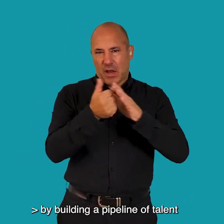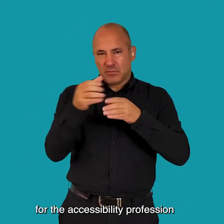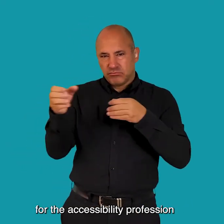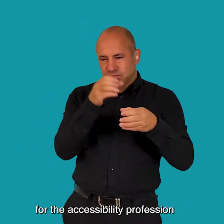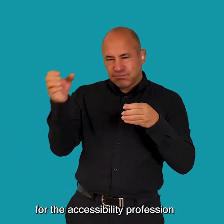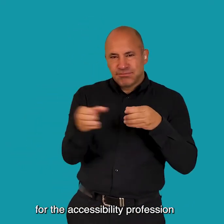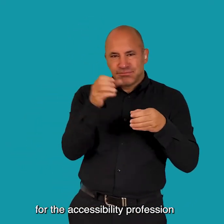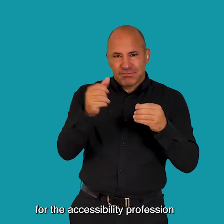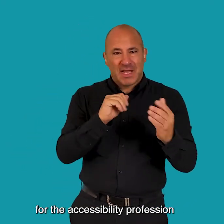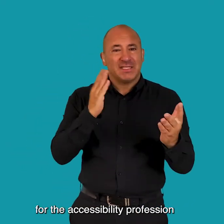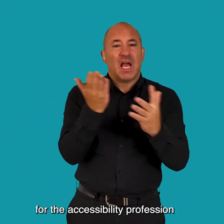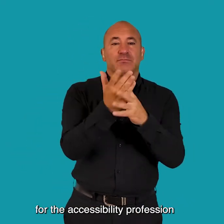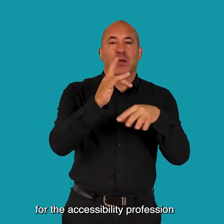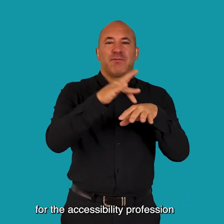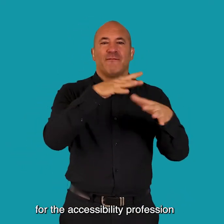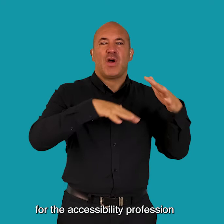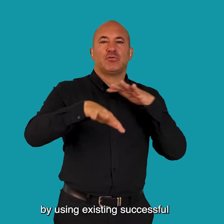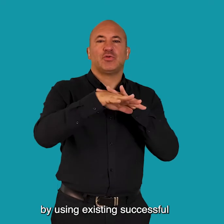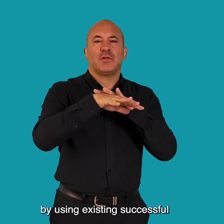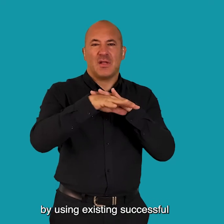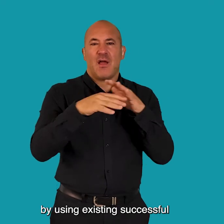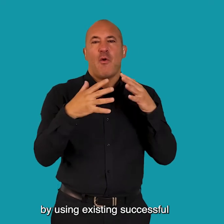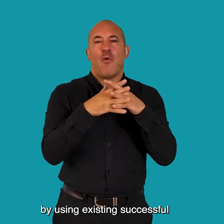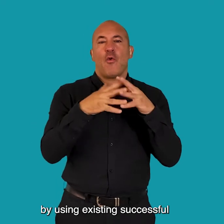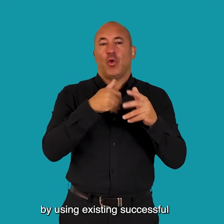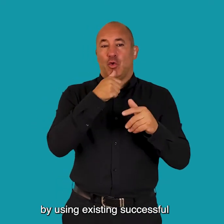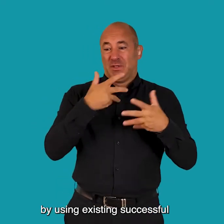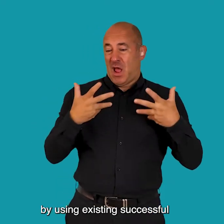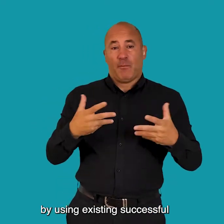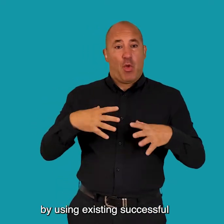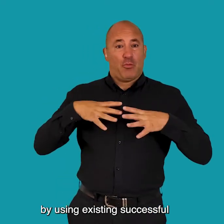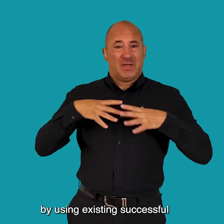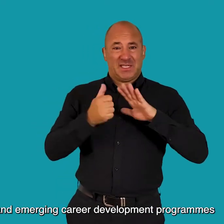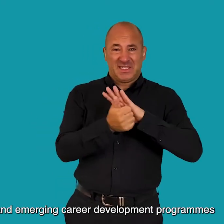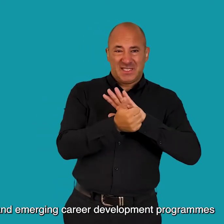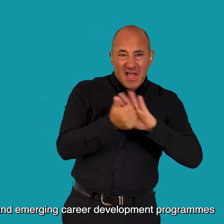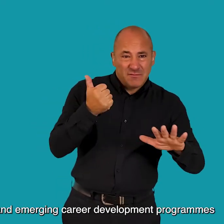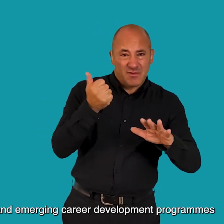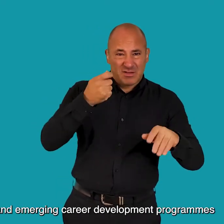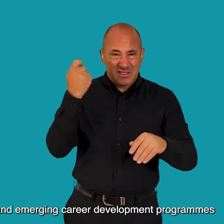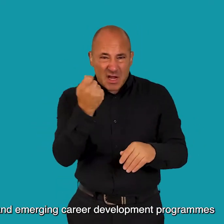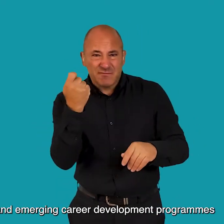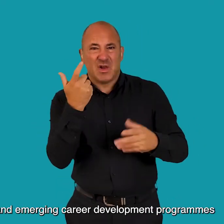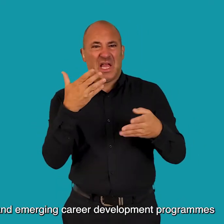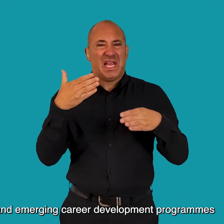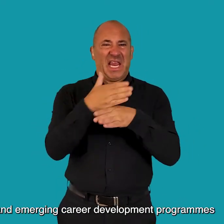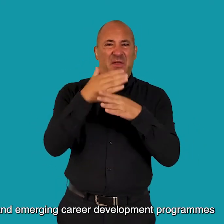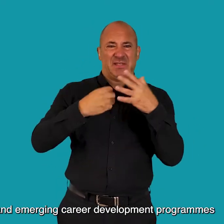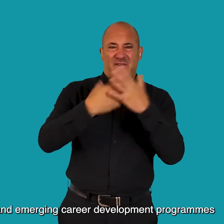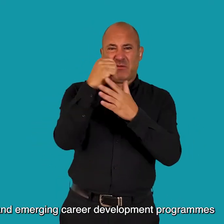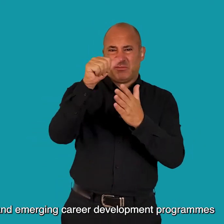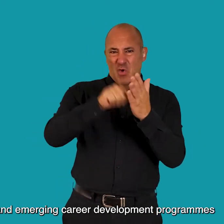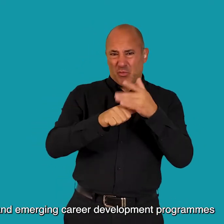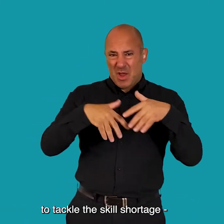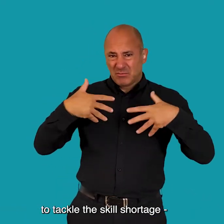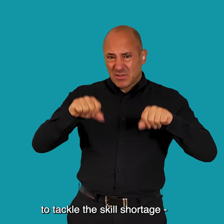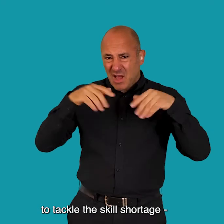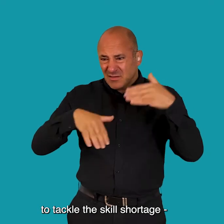for the accessibility profession, by using existing successful and emerging career development programs to tackle the